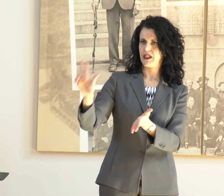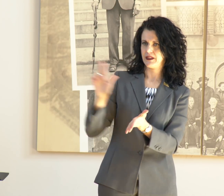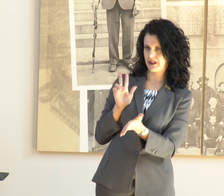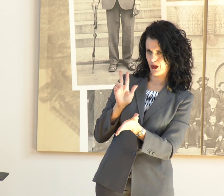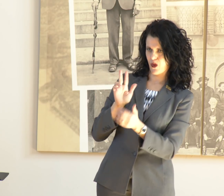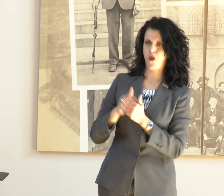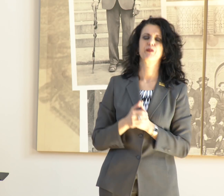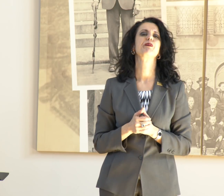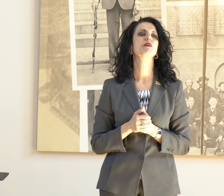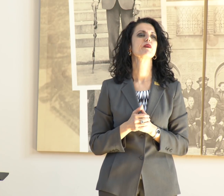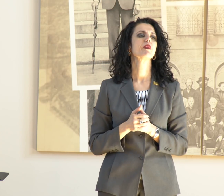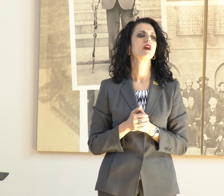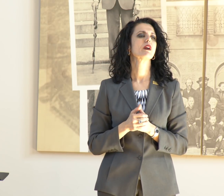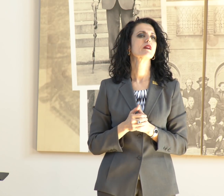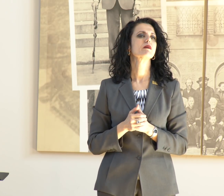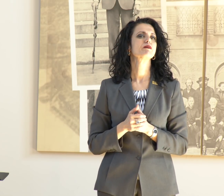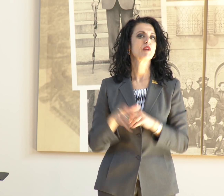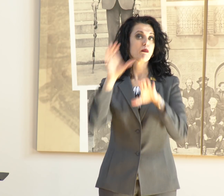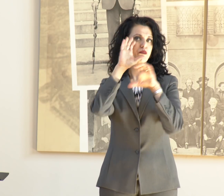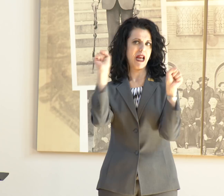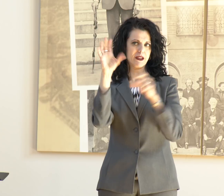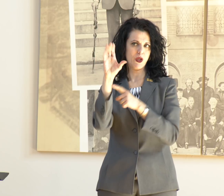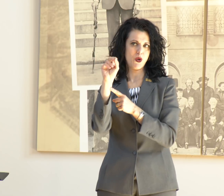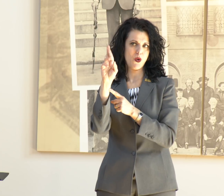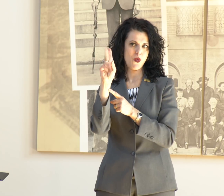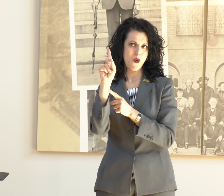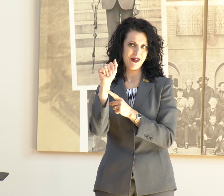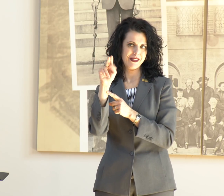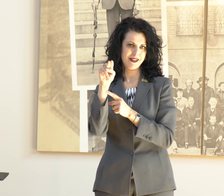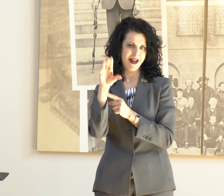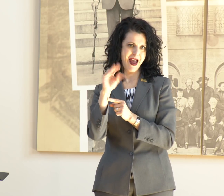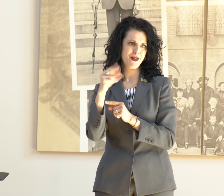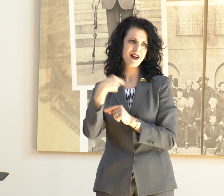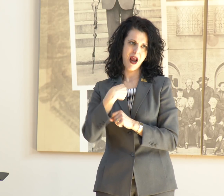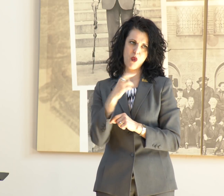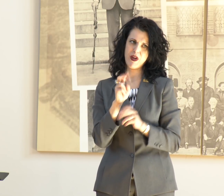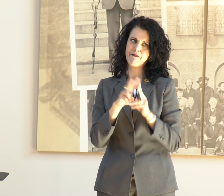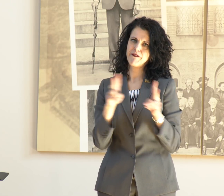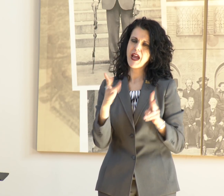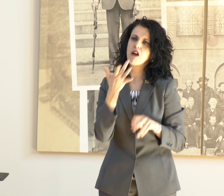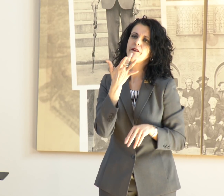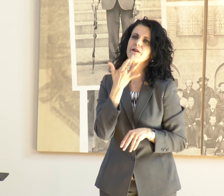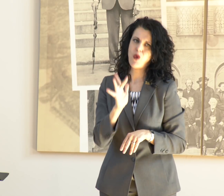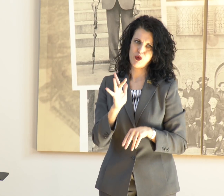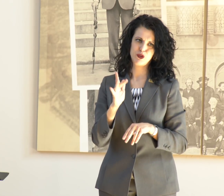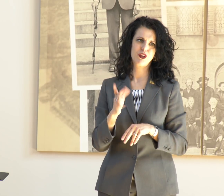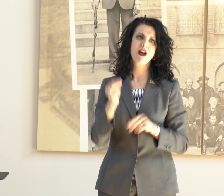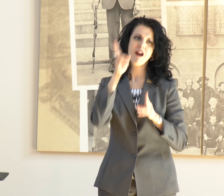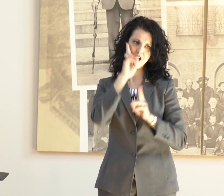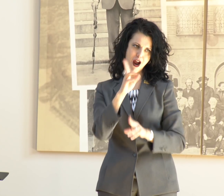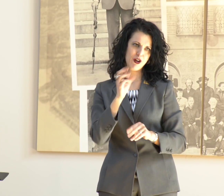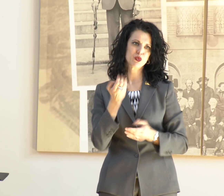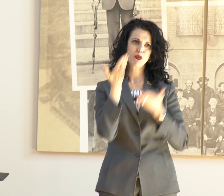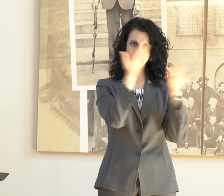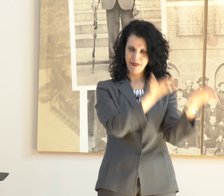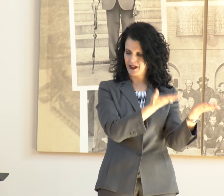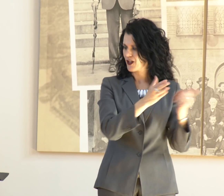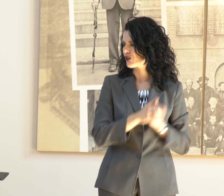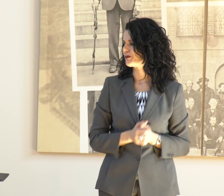There was a service hosted in his honor 3 weeks ago in Los Angeles, and President Cordano and I were fortunate and honored to